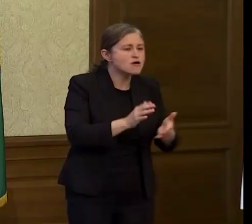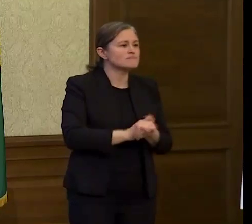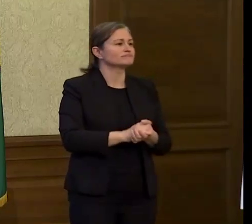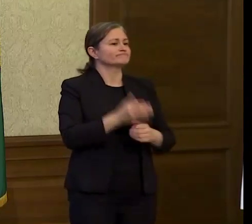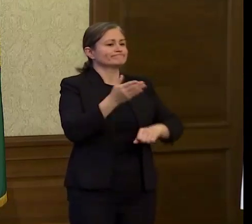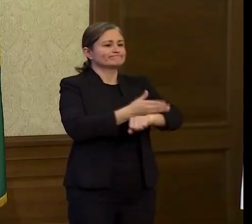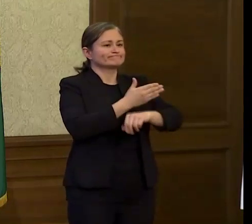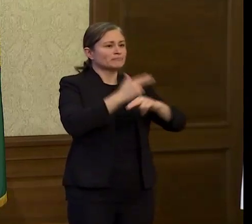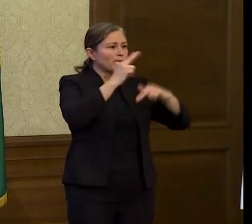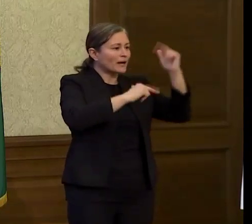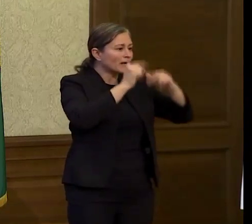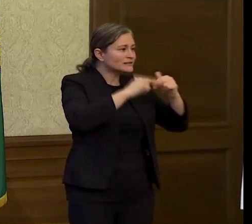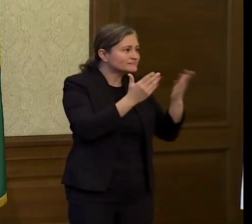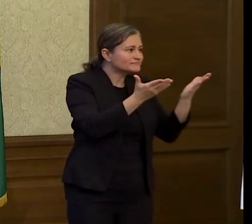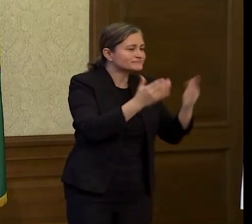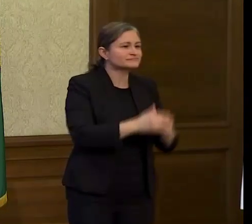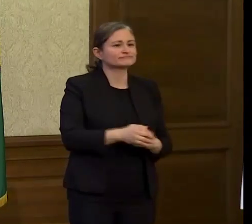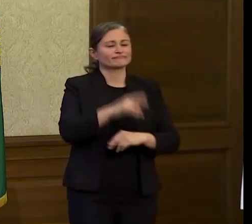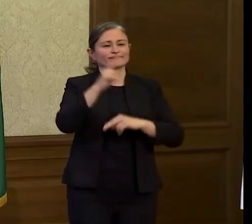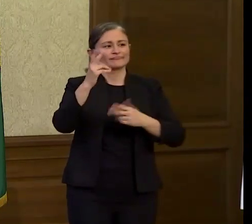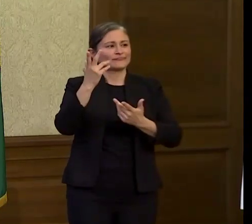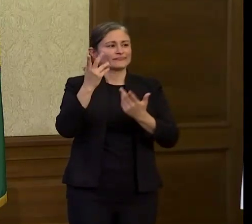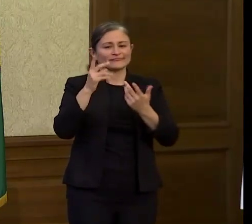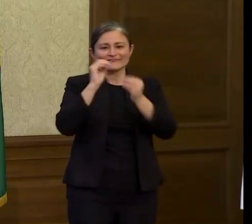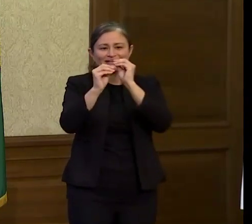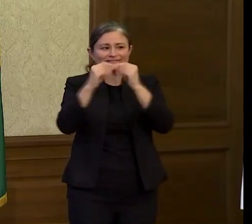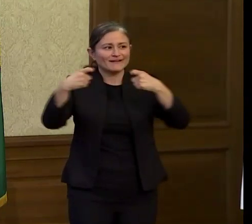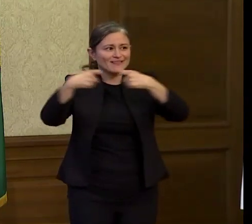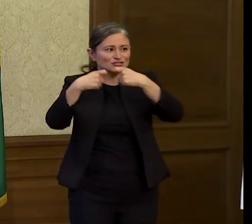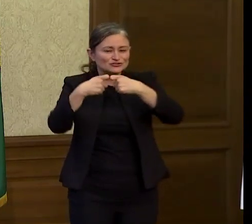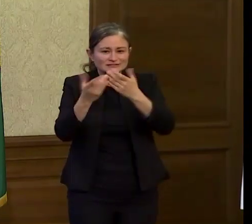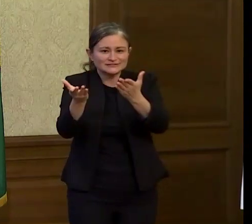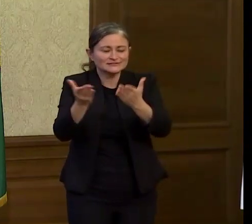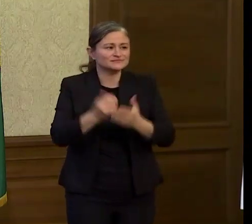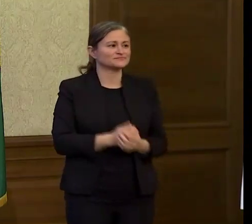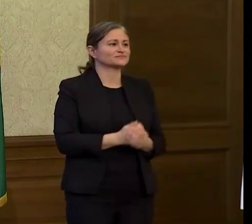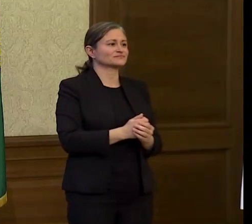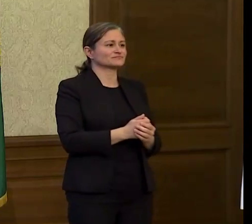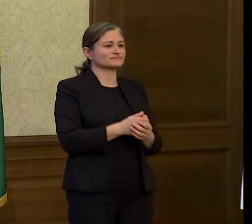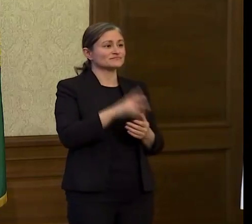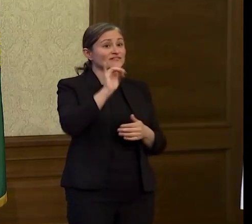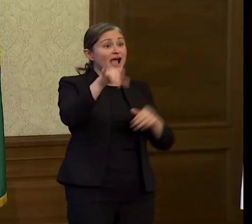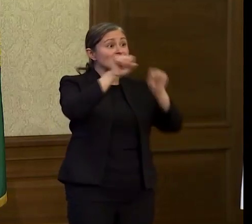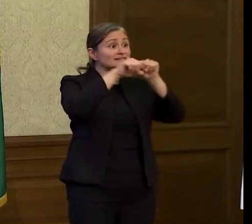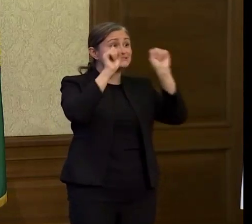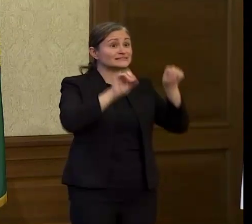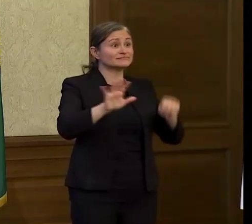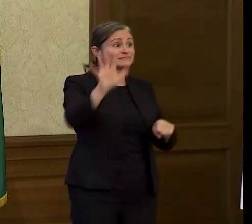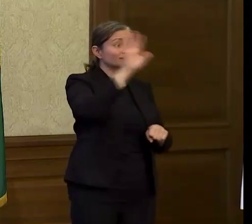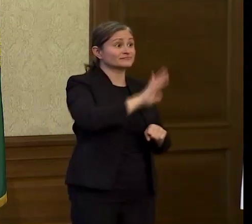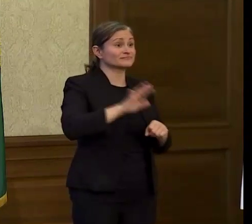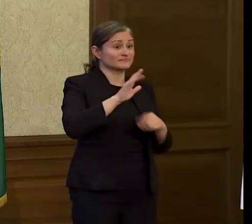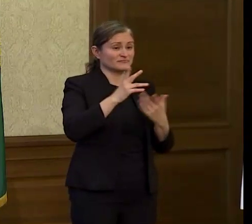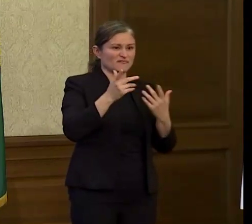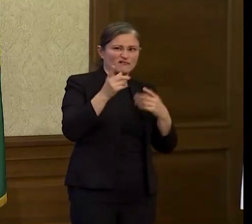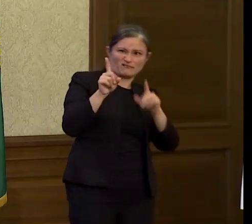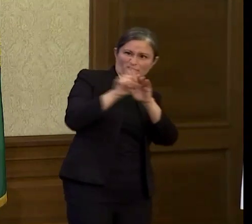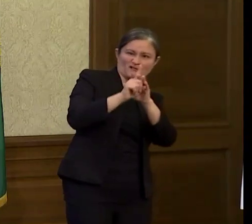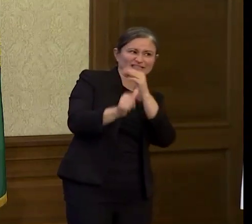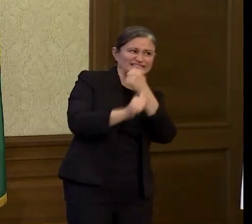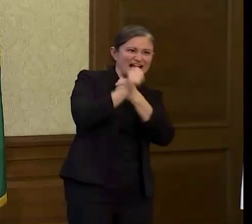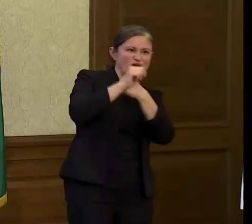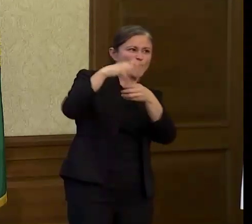that it is not as dangerously polluting. So those are a two-step process. We're in step one right